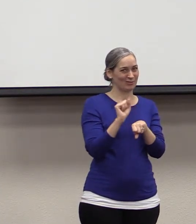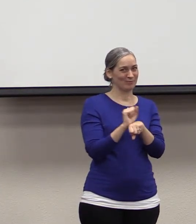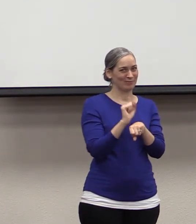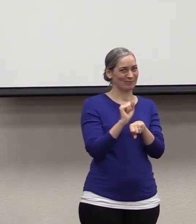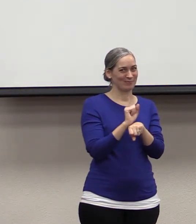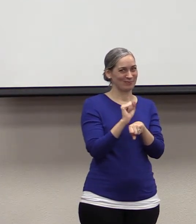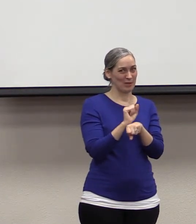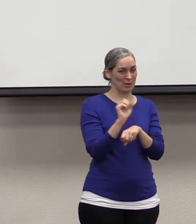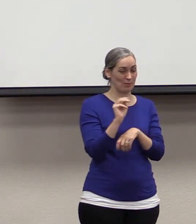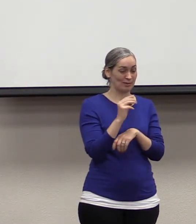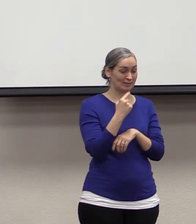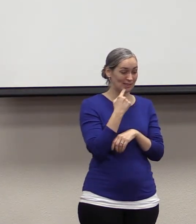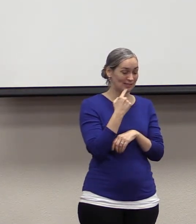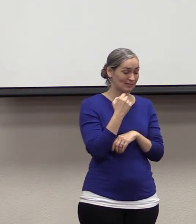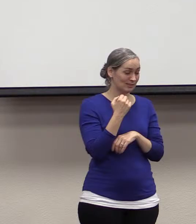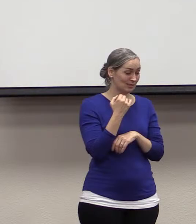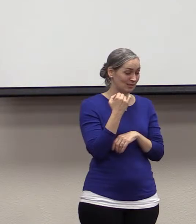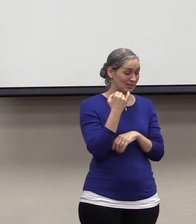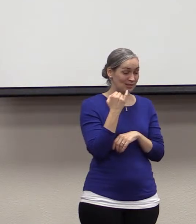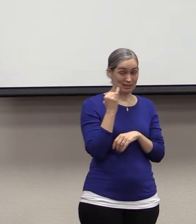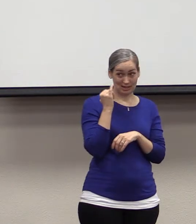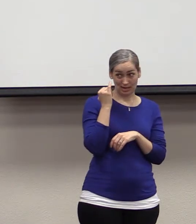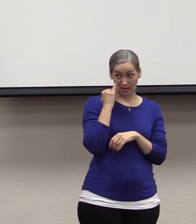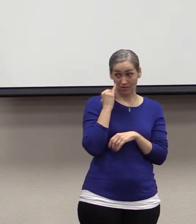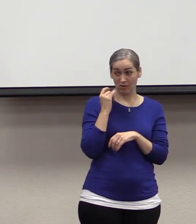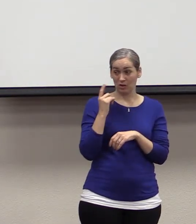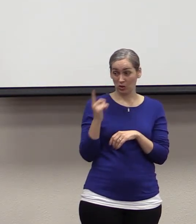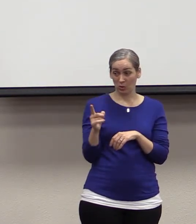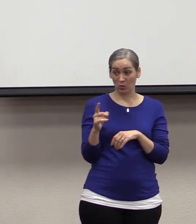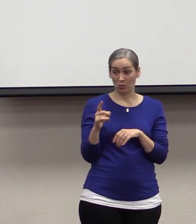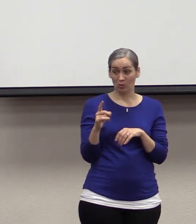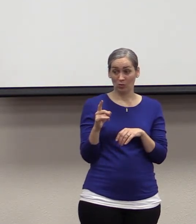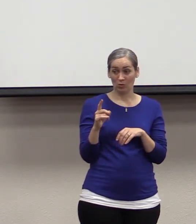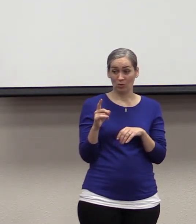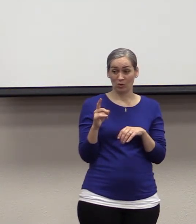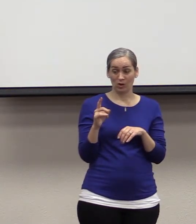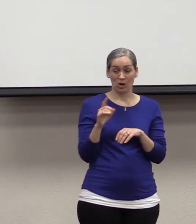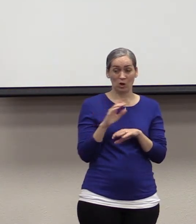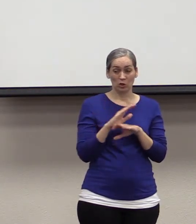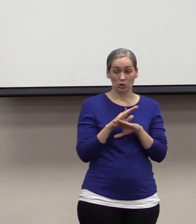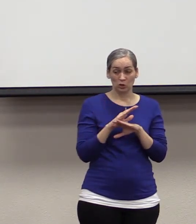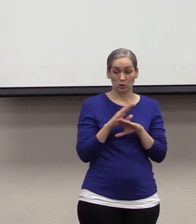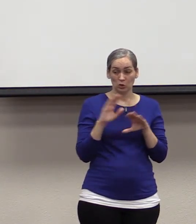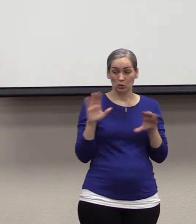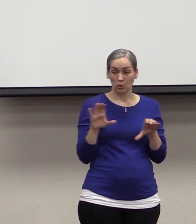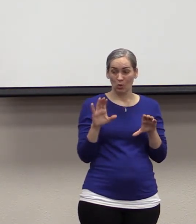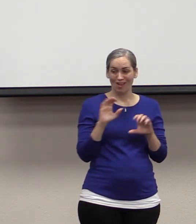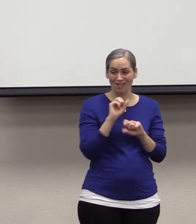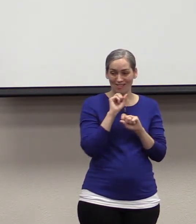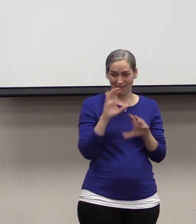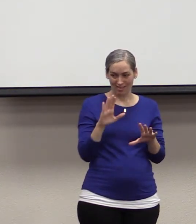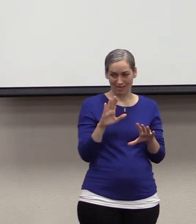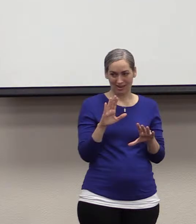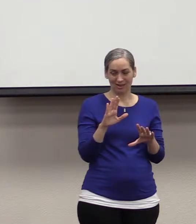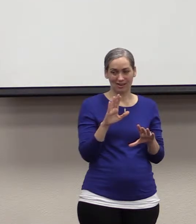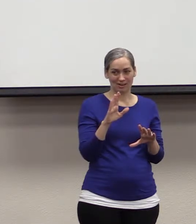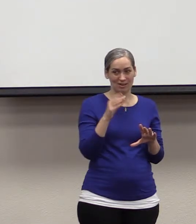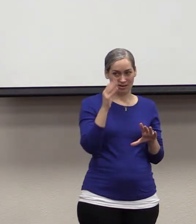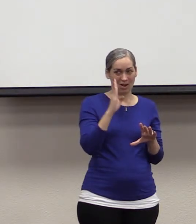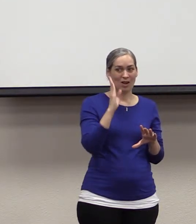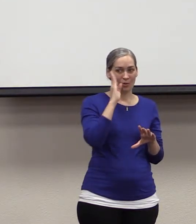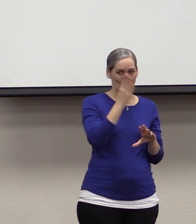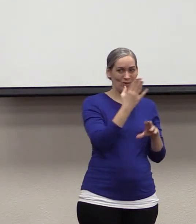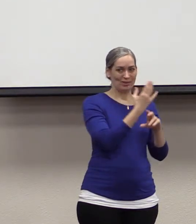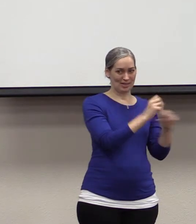And Mordecai even says, if you don't act, deliverance will arise from somewhere else. We know that he will